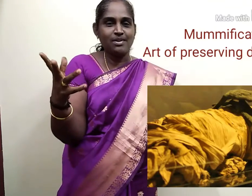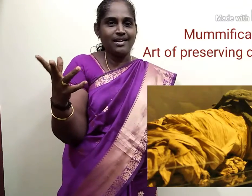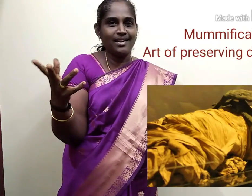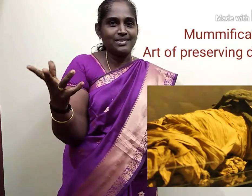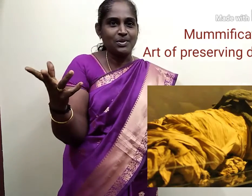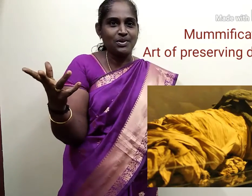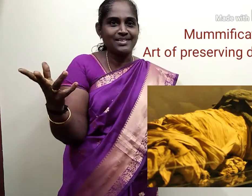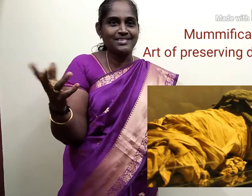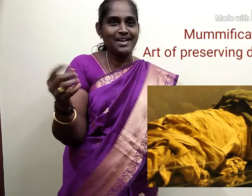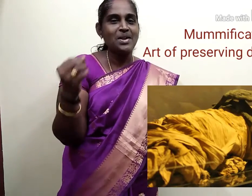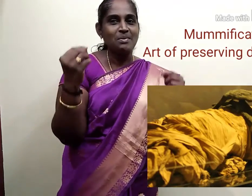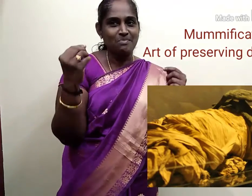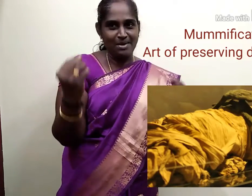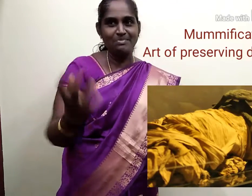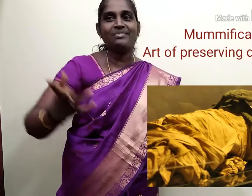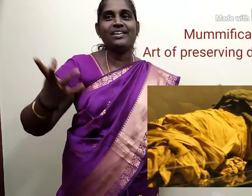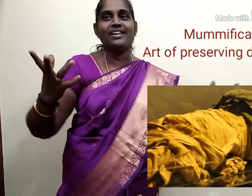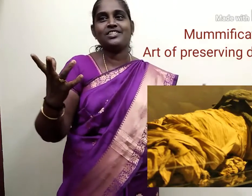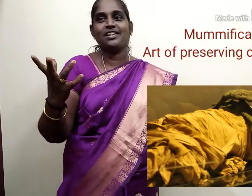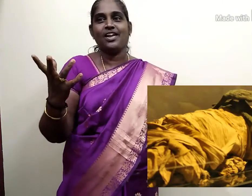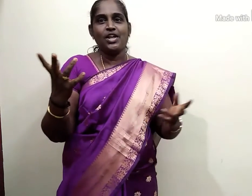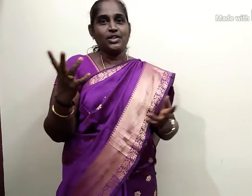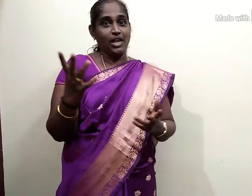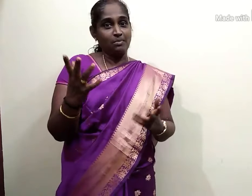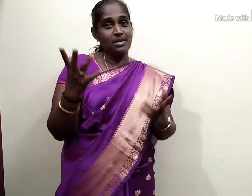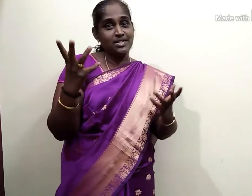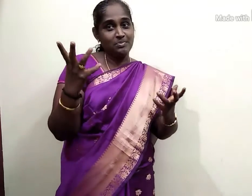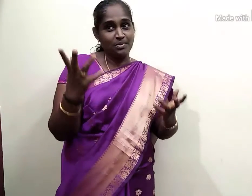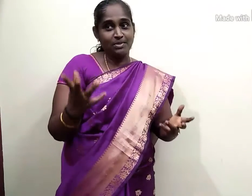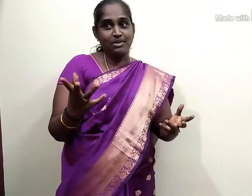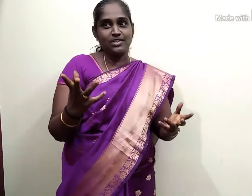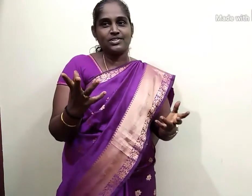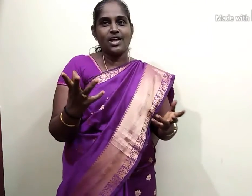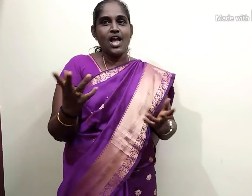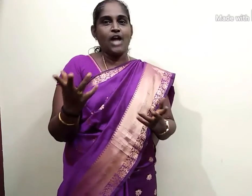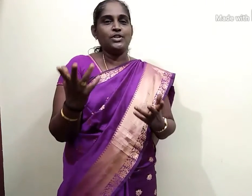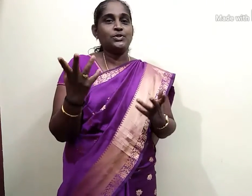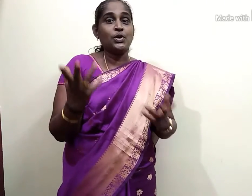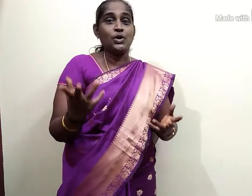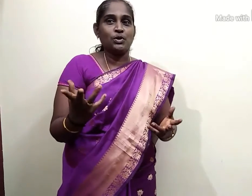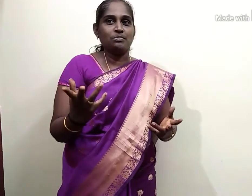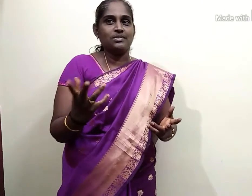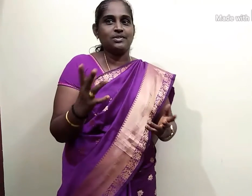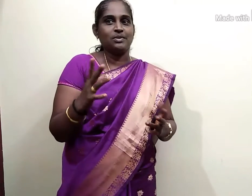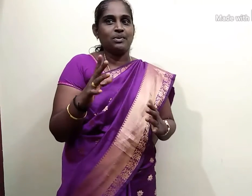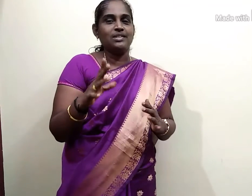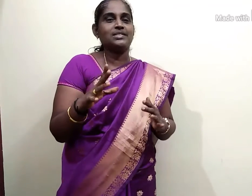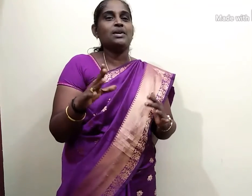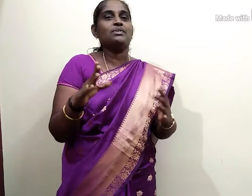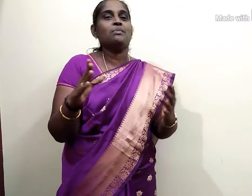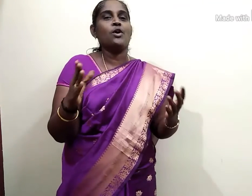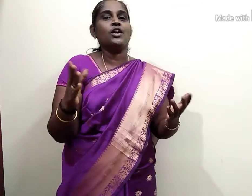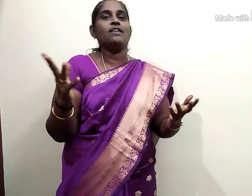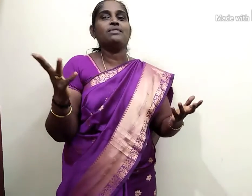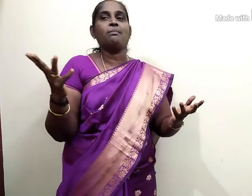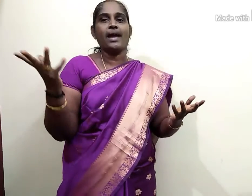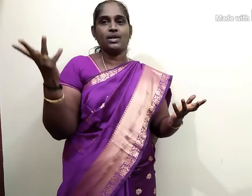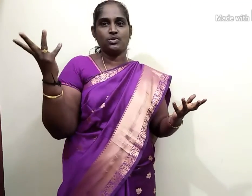body is known as mummification. They built pyramids and tombs to preserve the body of the